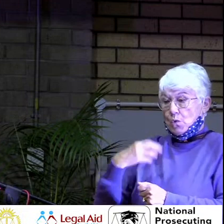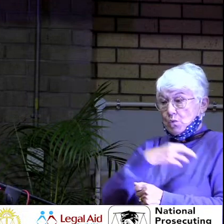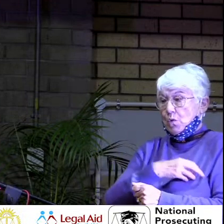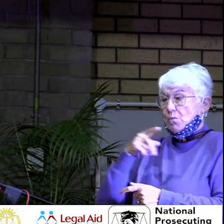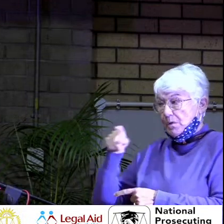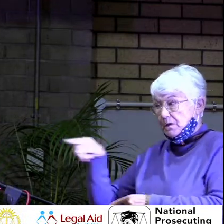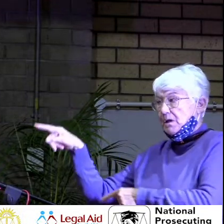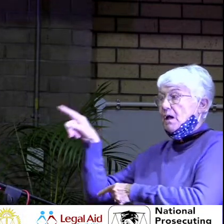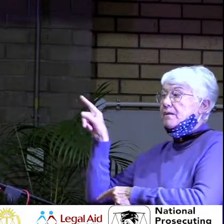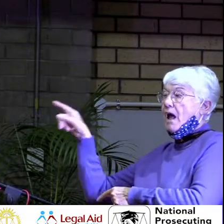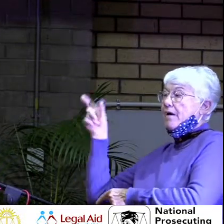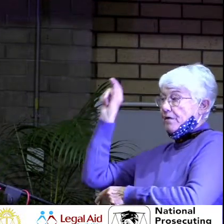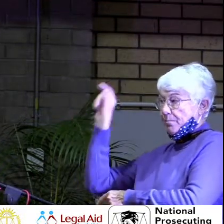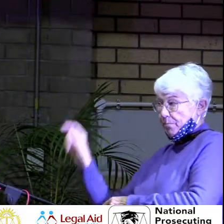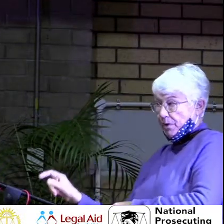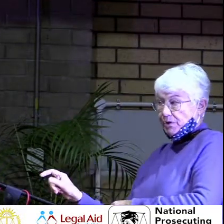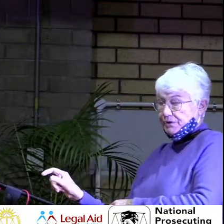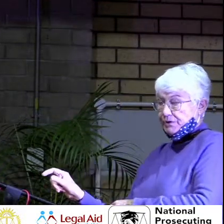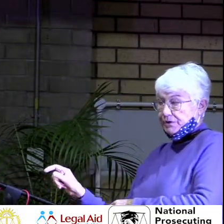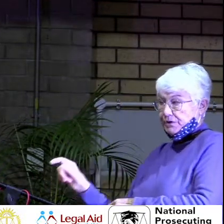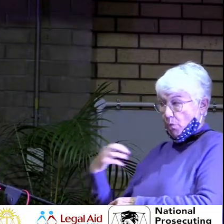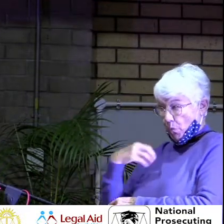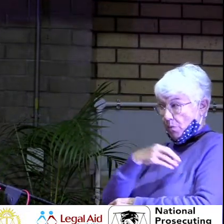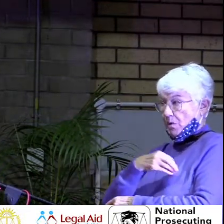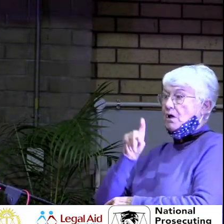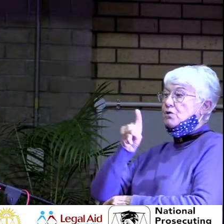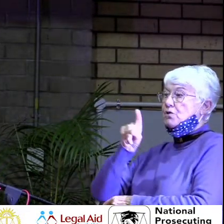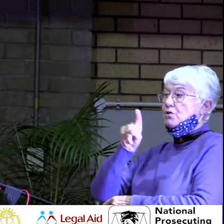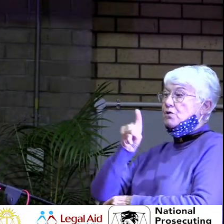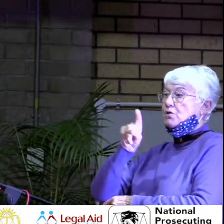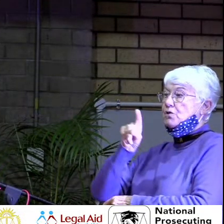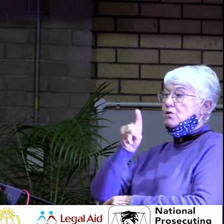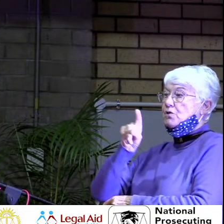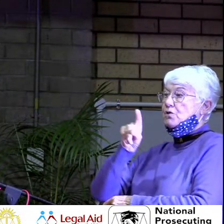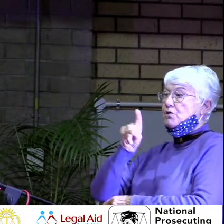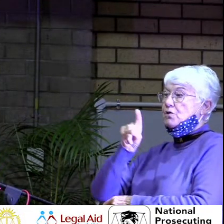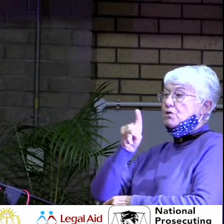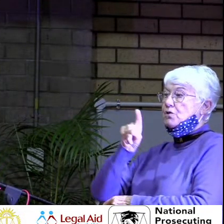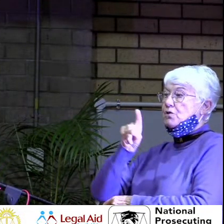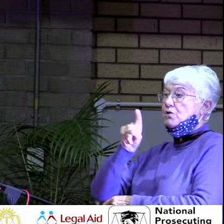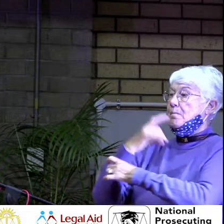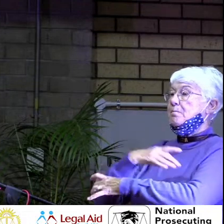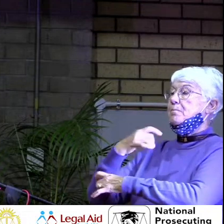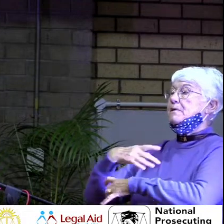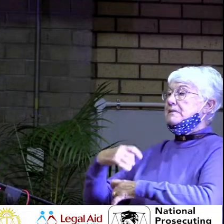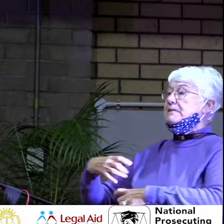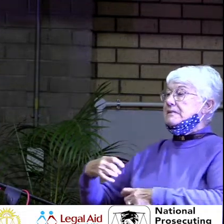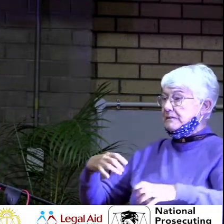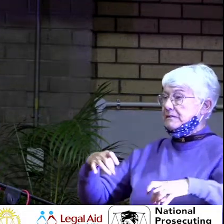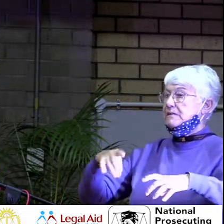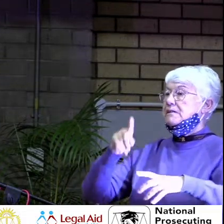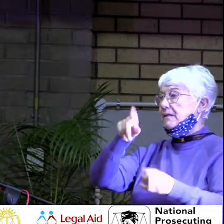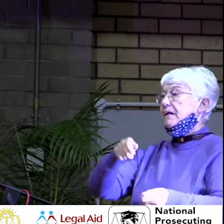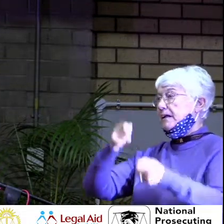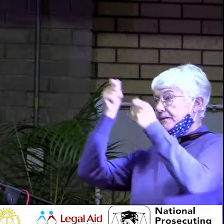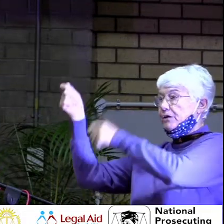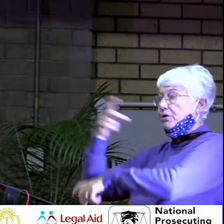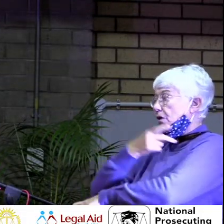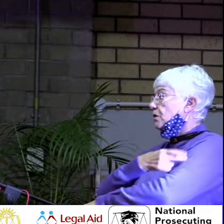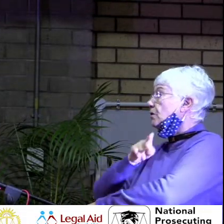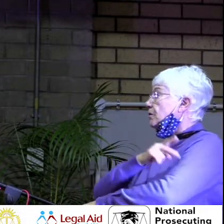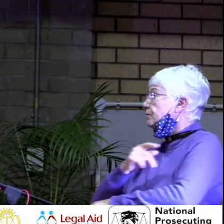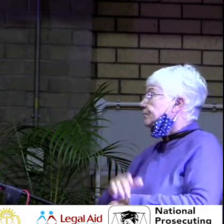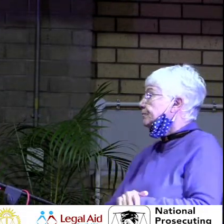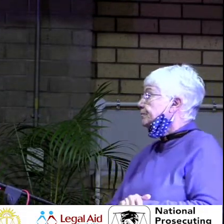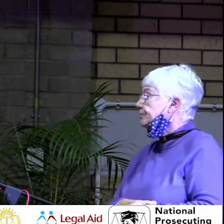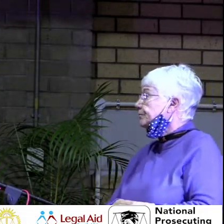femicide and infanticide are referred to the victim support services that are